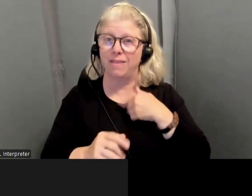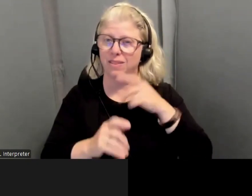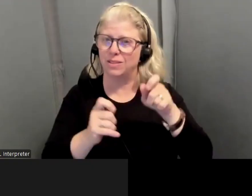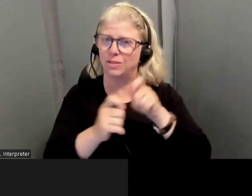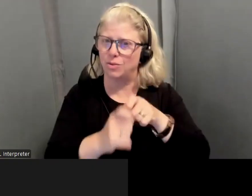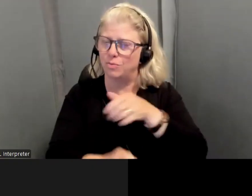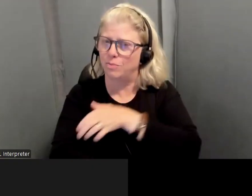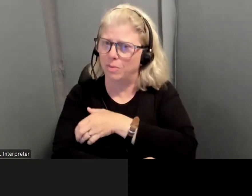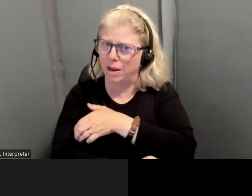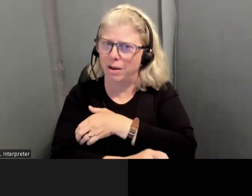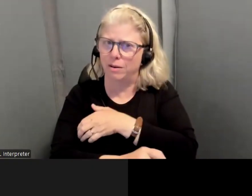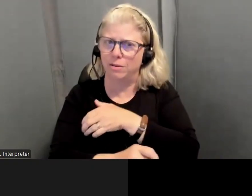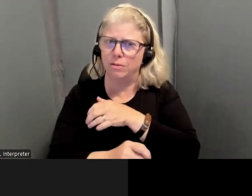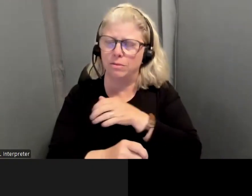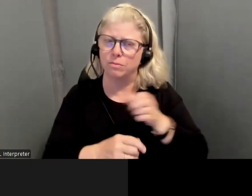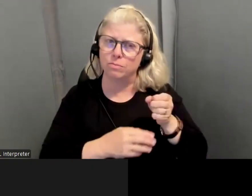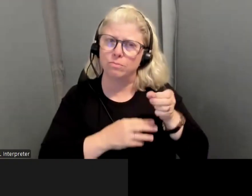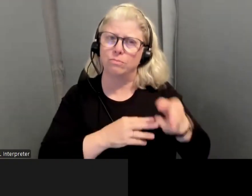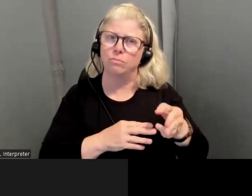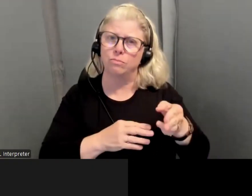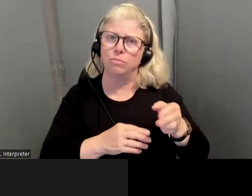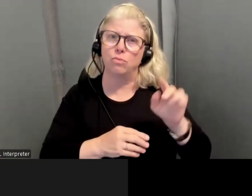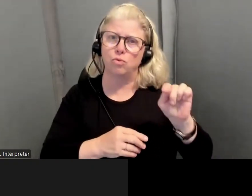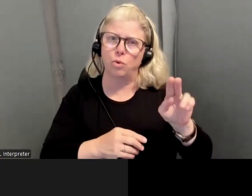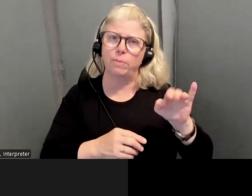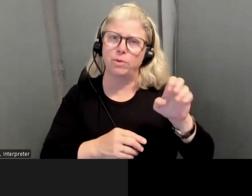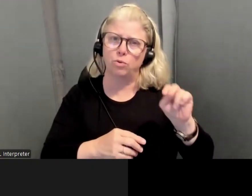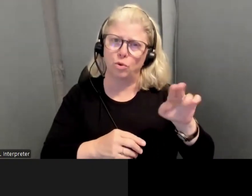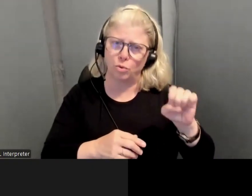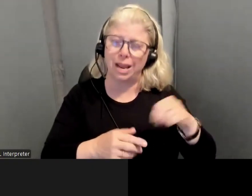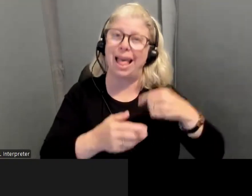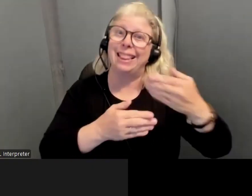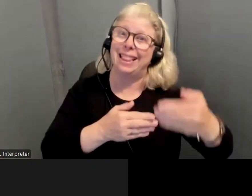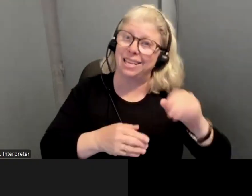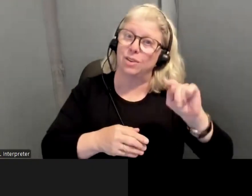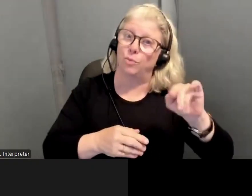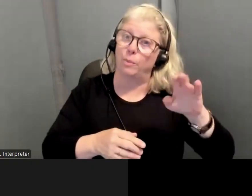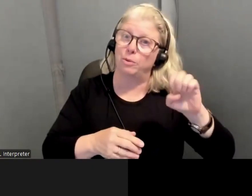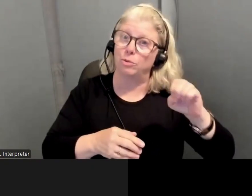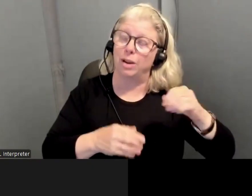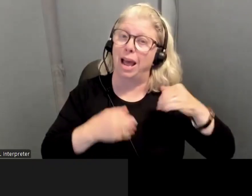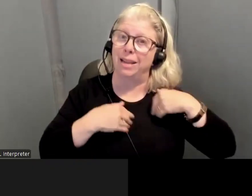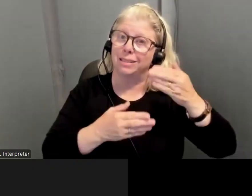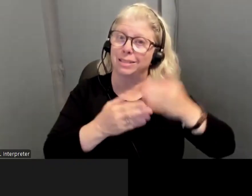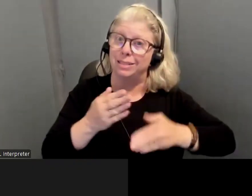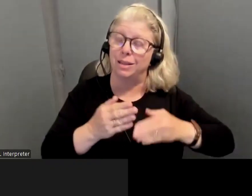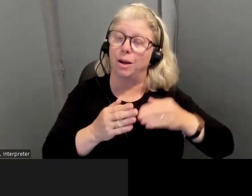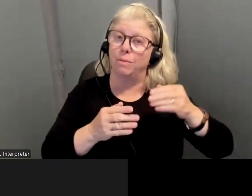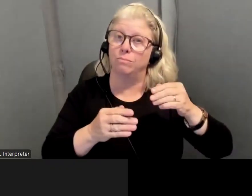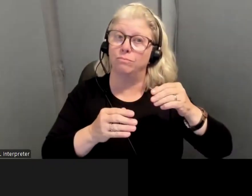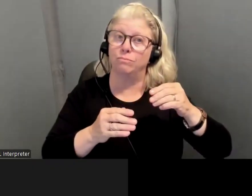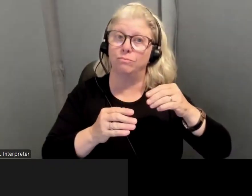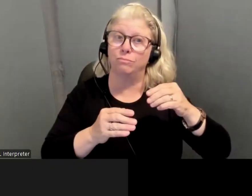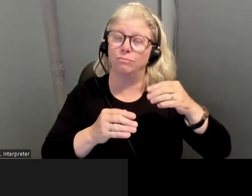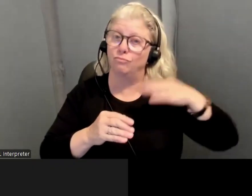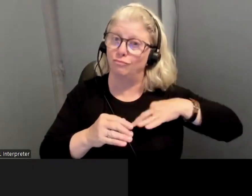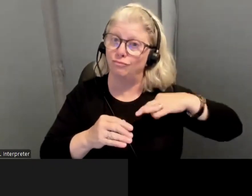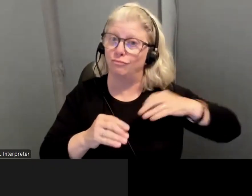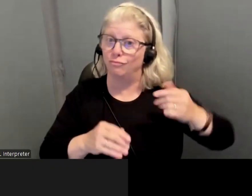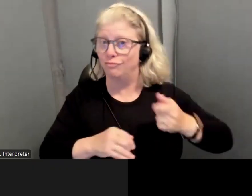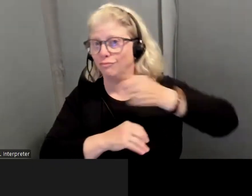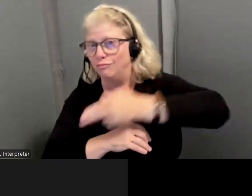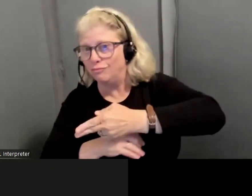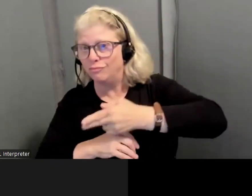powers over the tribunes, and vice versa, the tribunes had some powers over the Senate. All of that had been